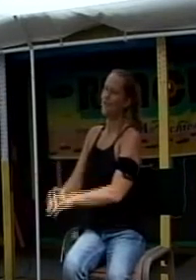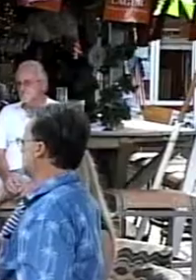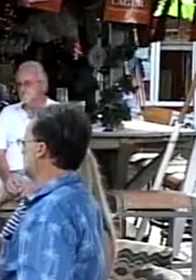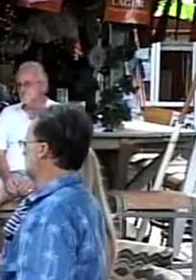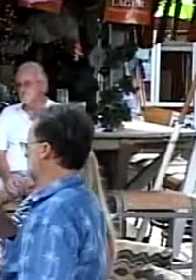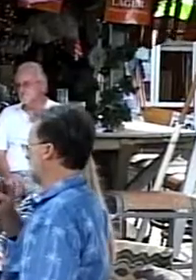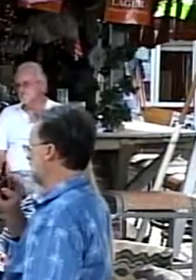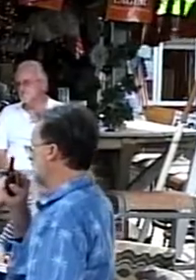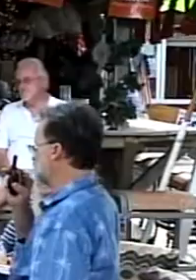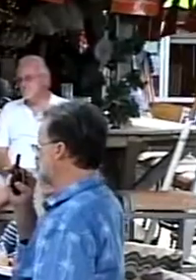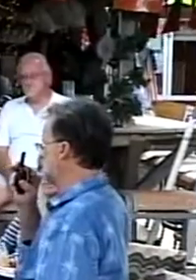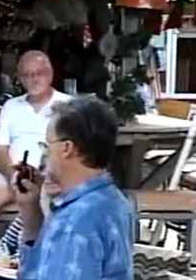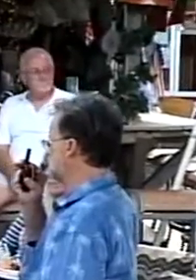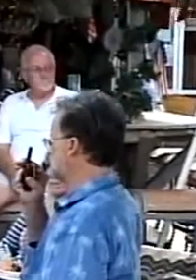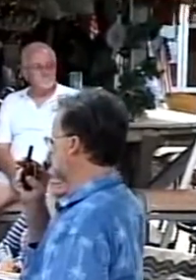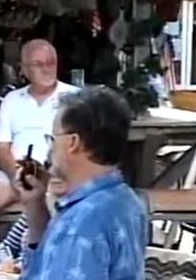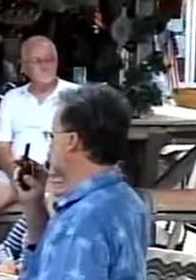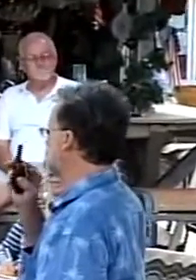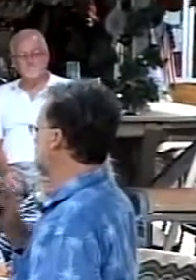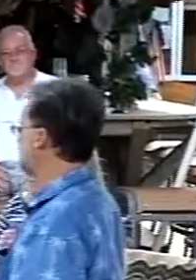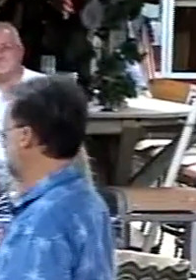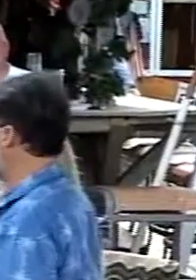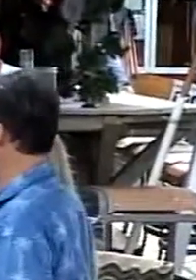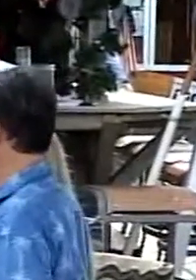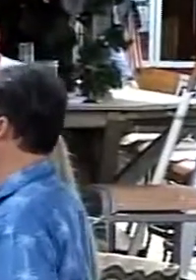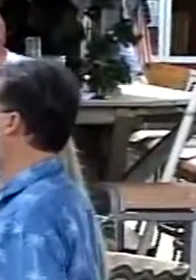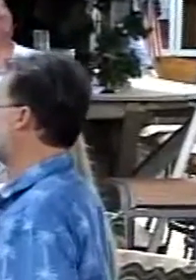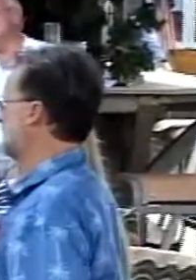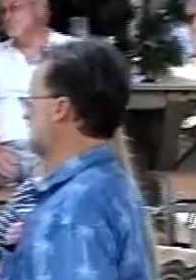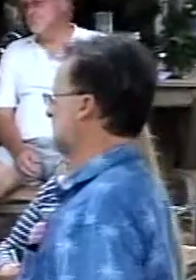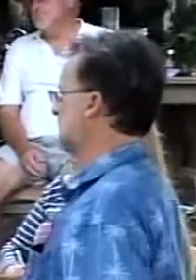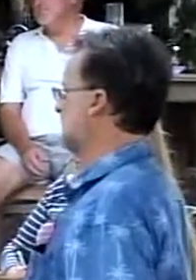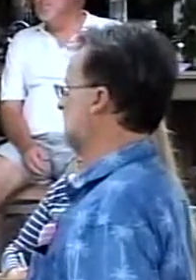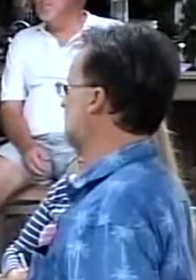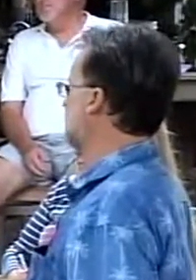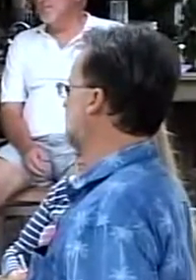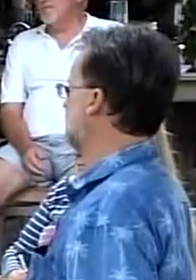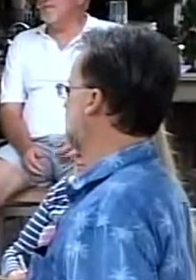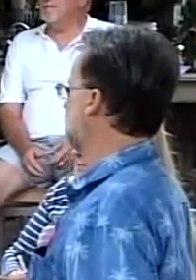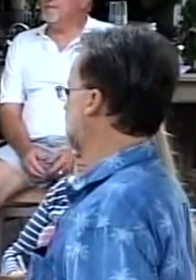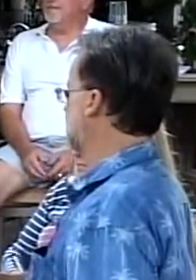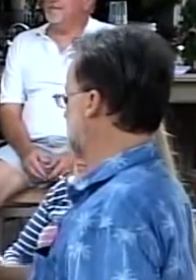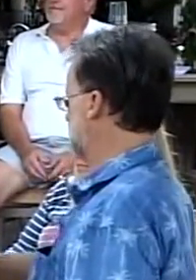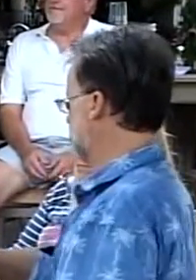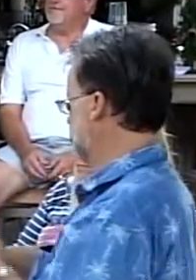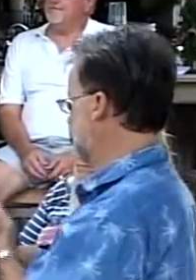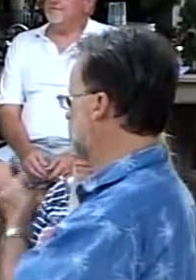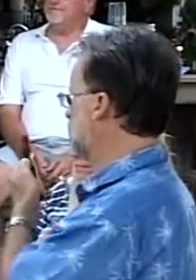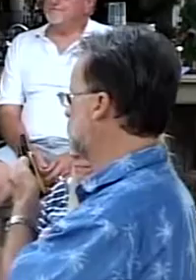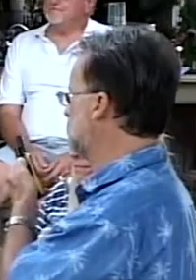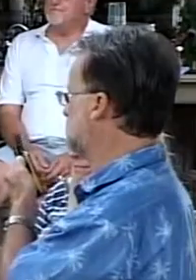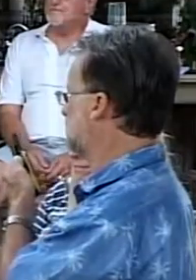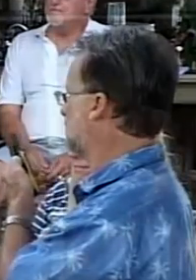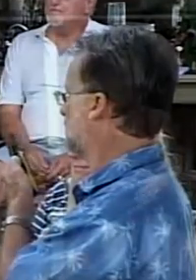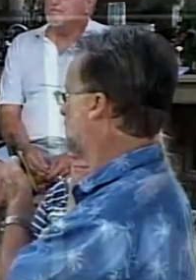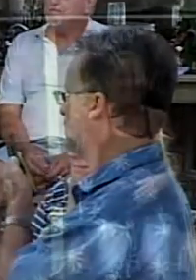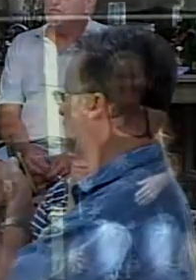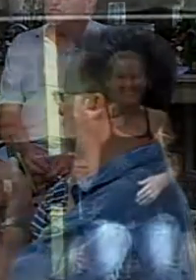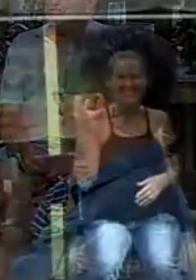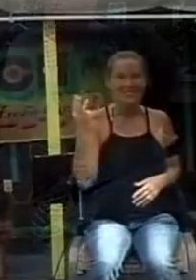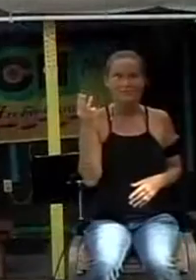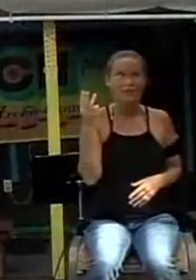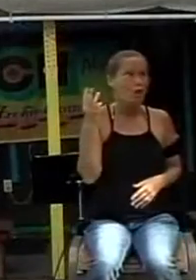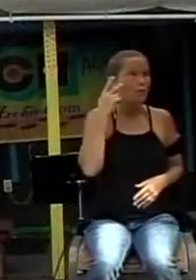has raised up, of which we were all witnesses, being exalted to the right hand of God and having received from the Father